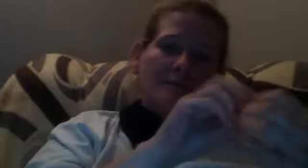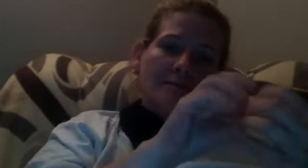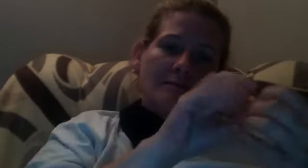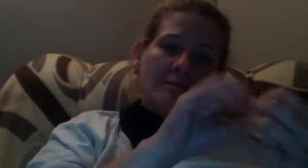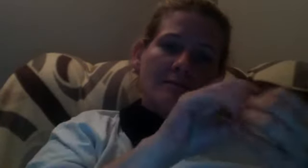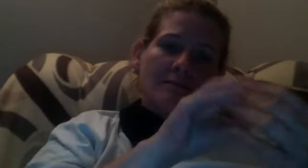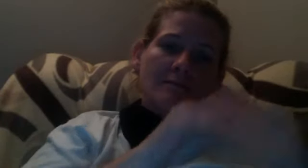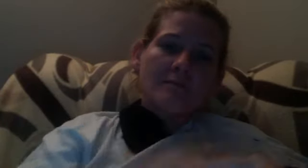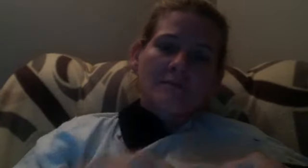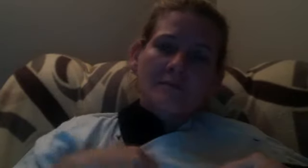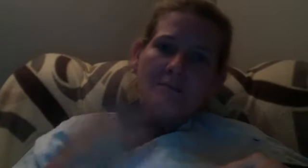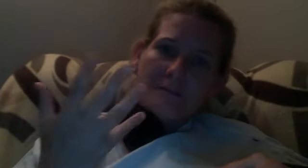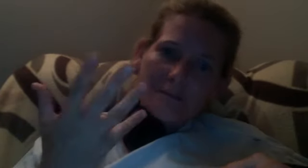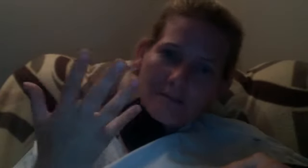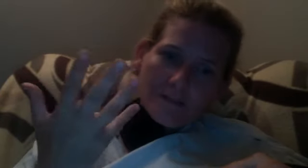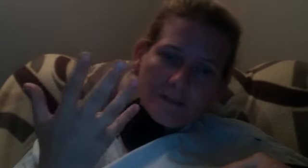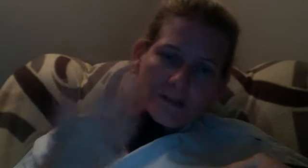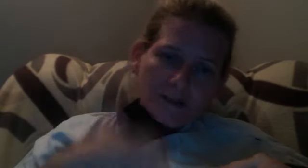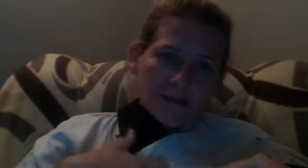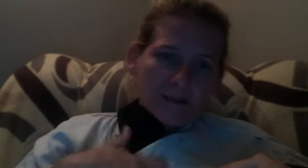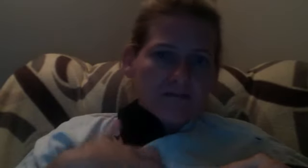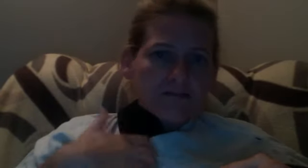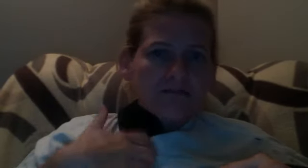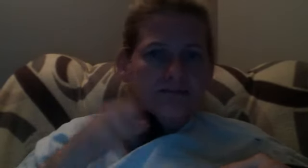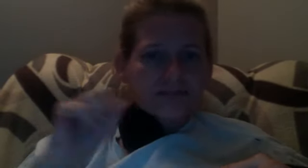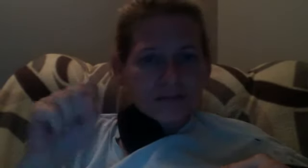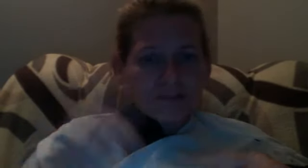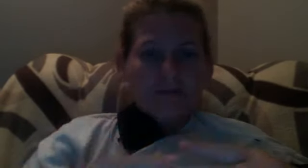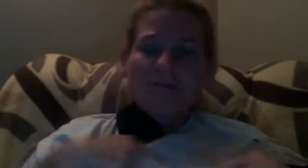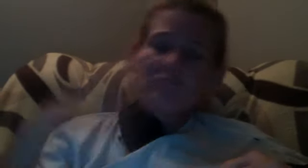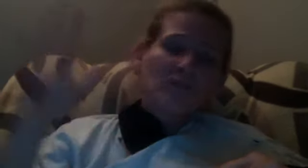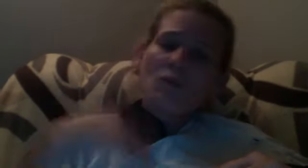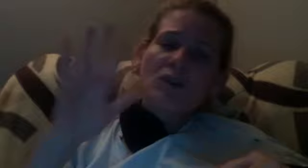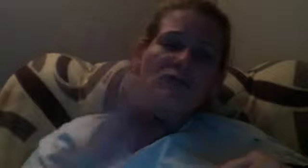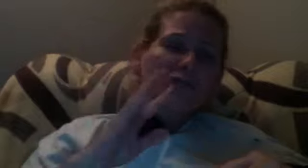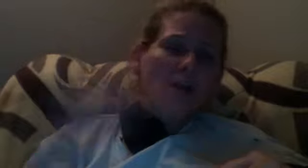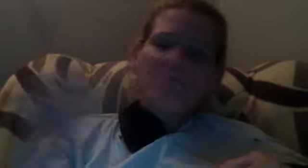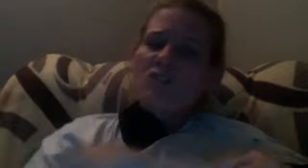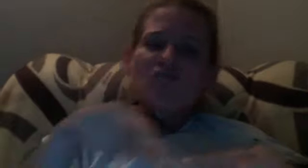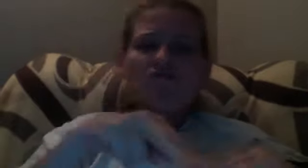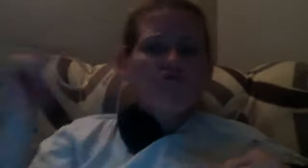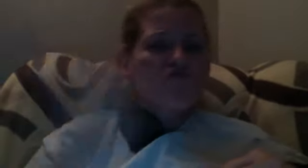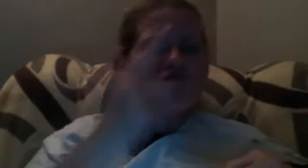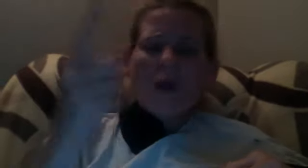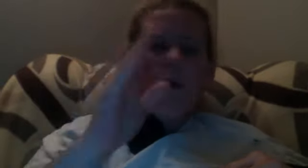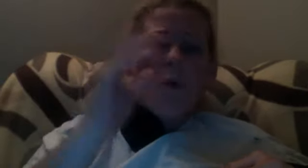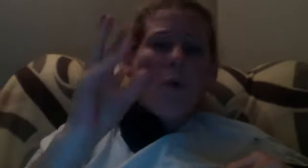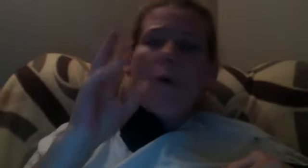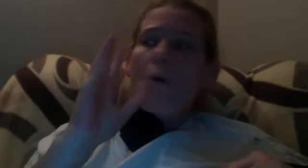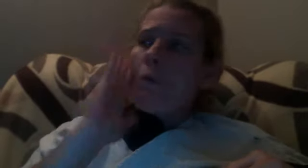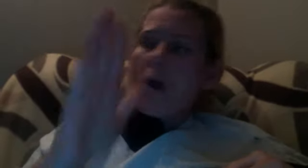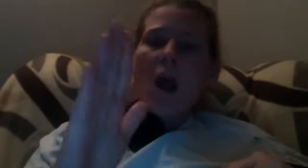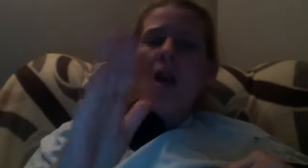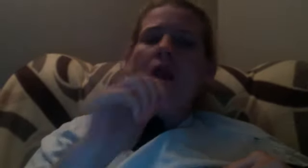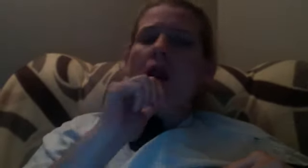Ah, you got the original seat on there. That's a good thing. So this is almost like a bicycle that's been through 10 marriages and